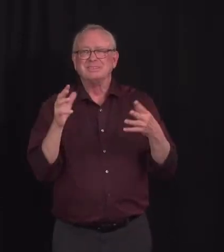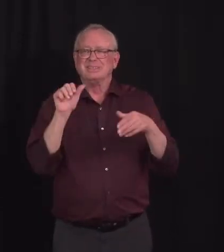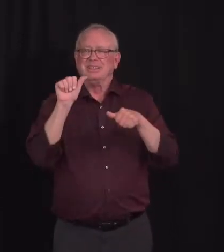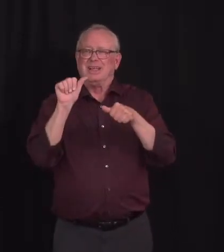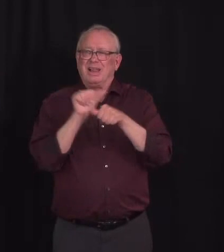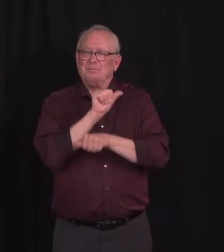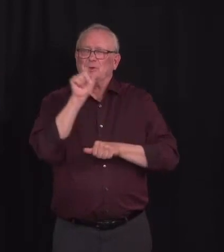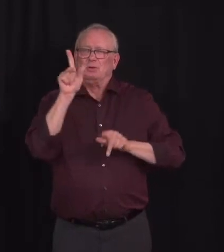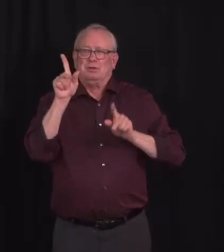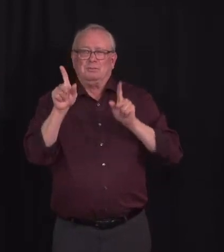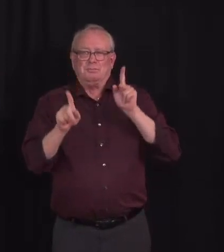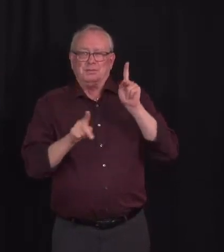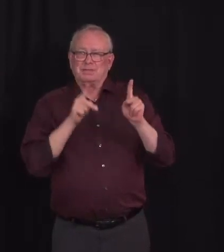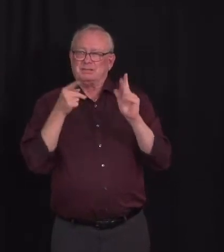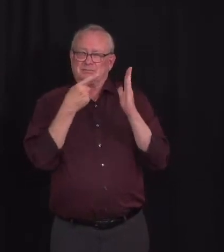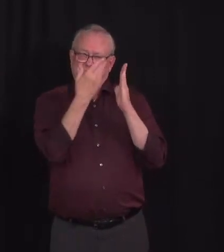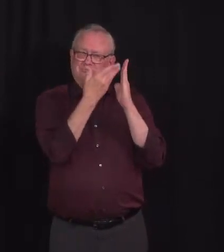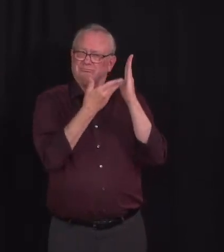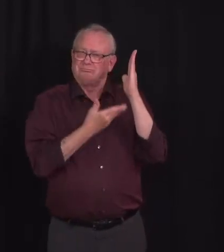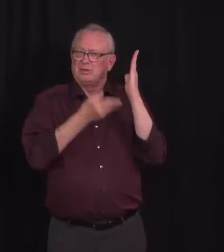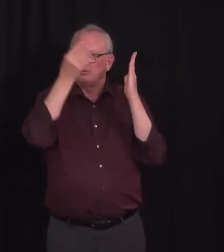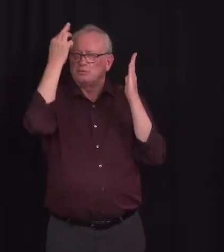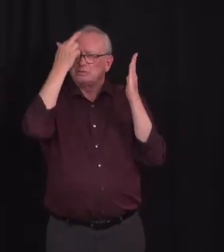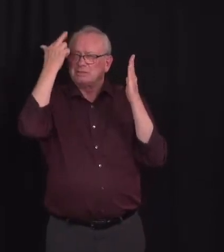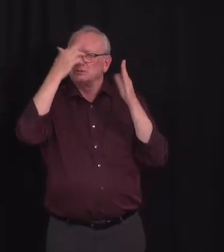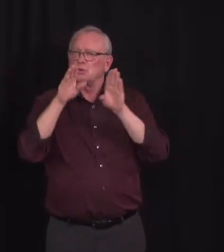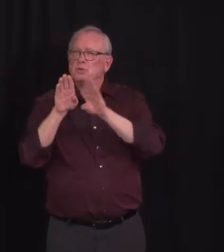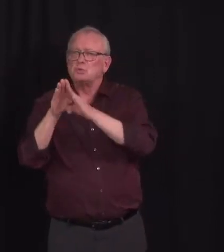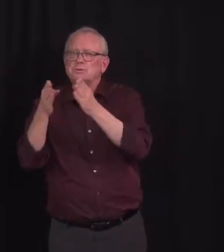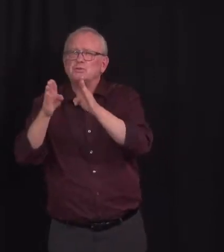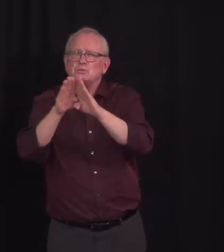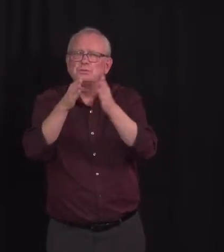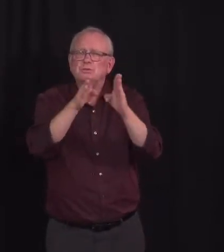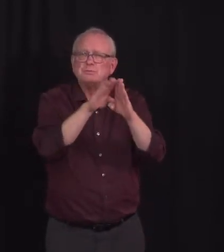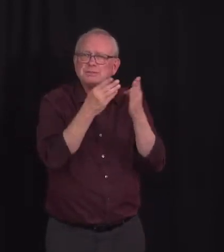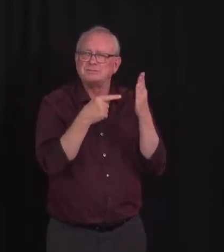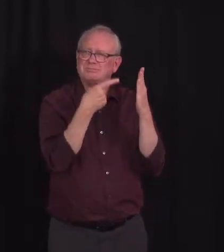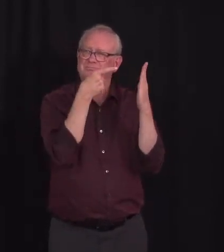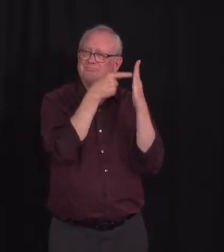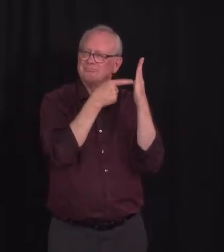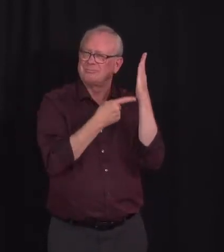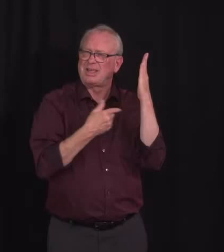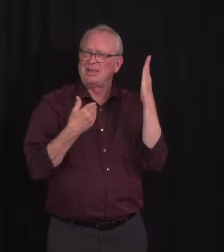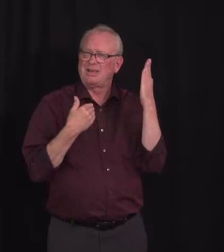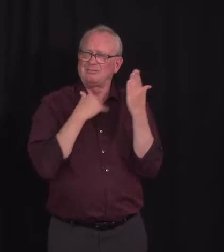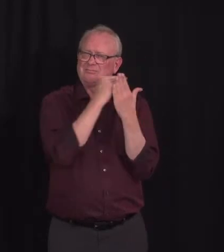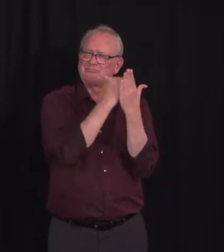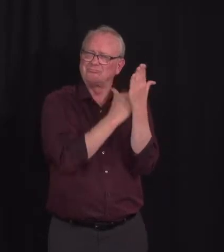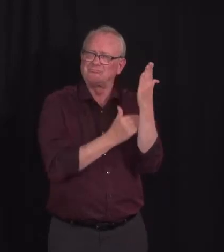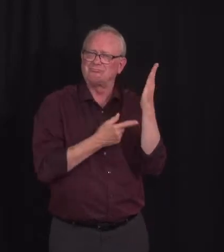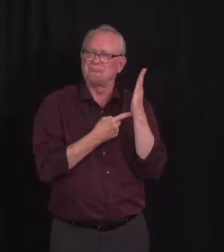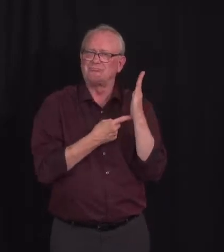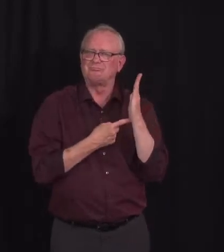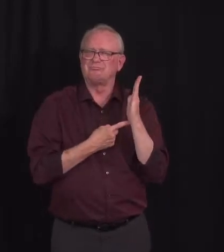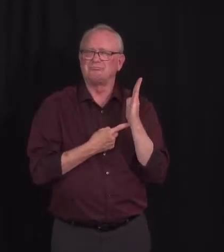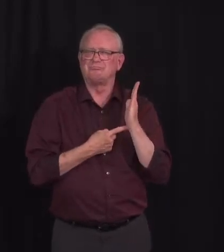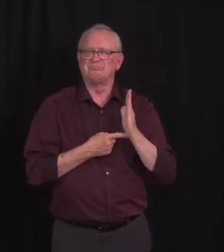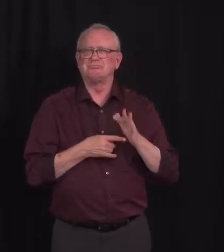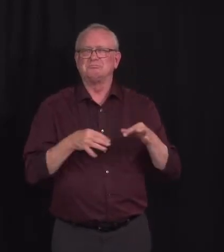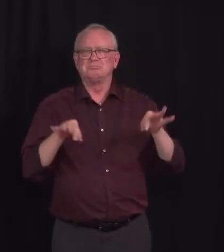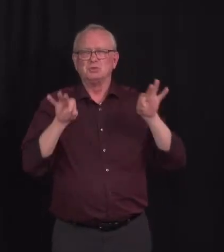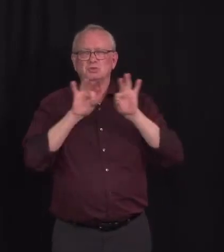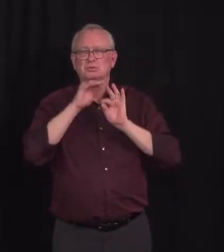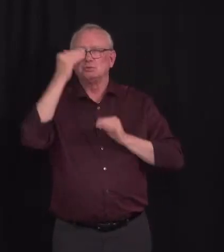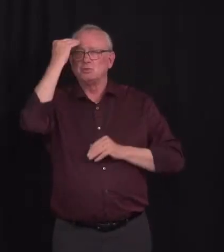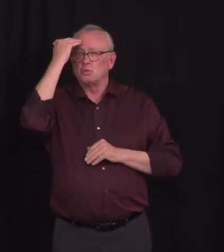and, again, wanted to use that leading edge metric of those first dose coverage pieces, knowing that the second dose would be coming